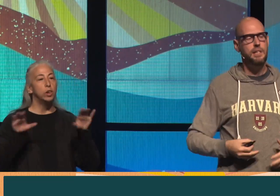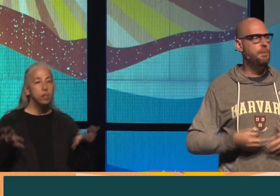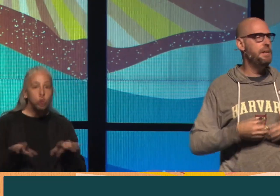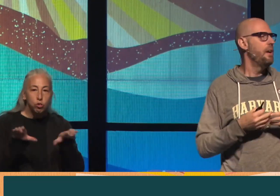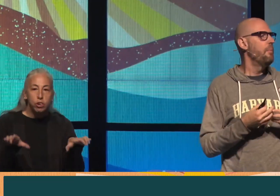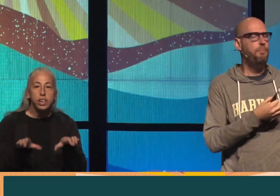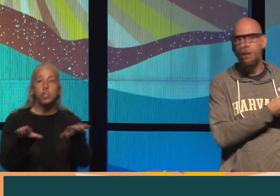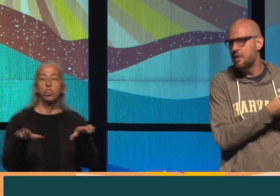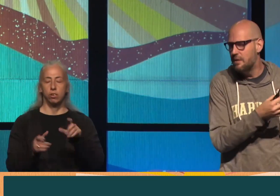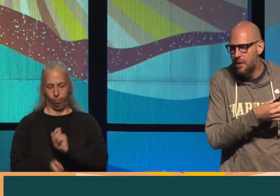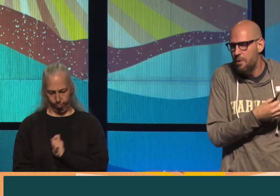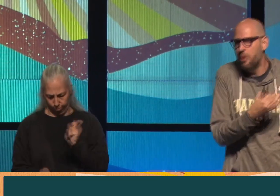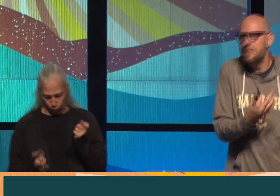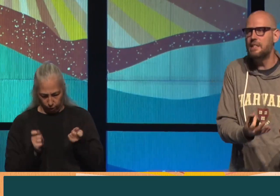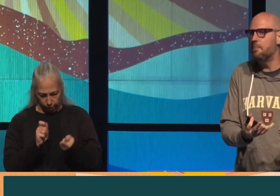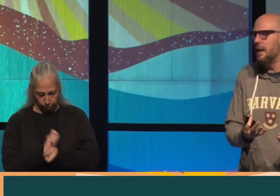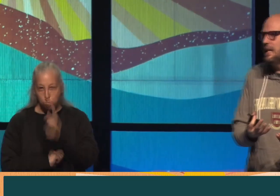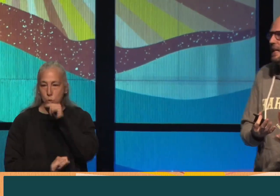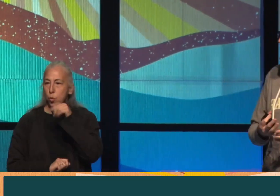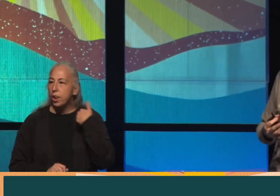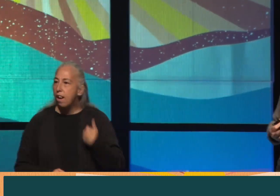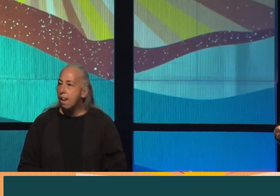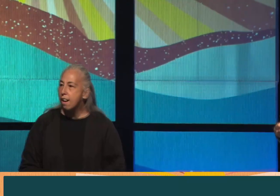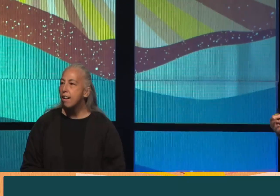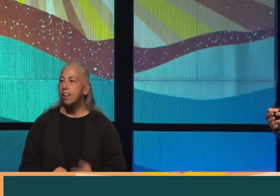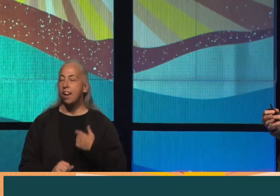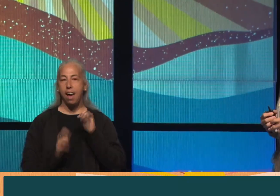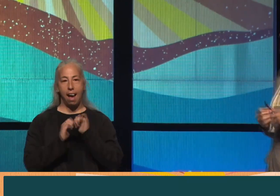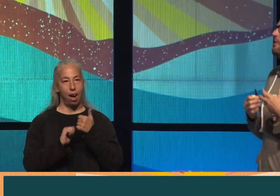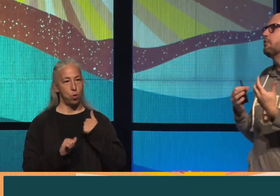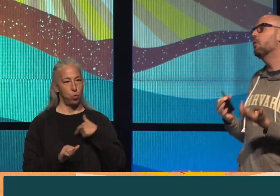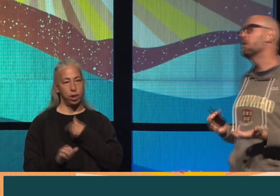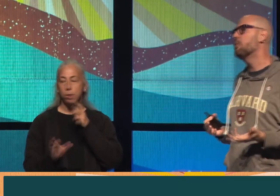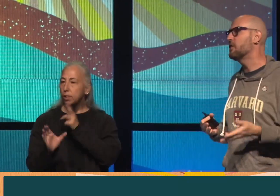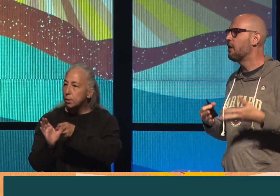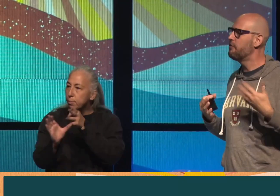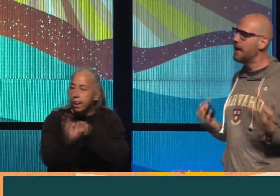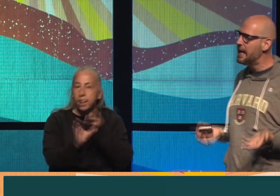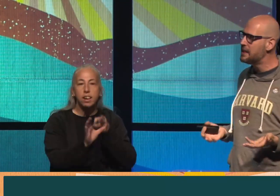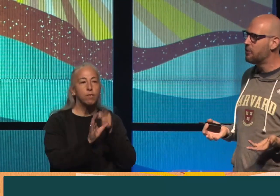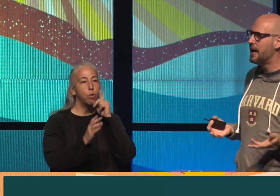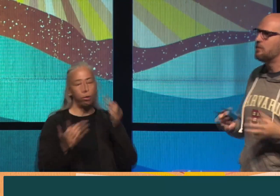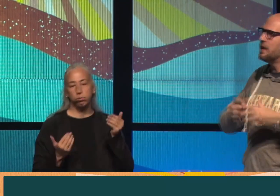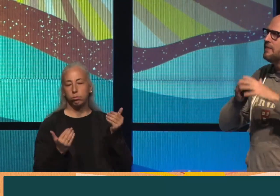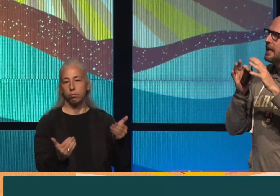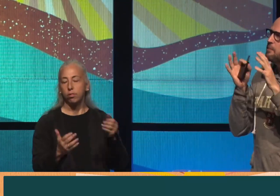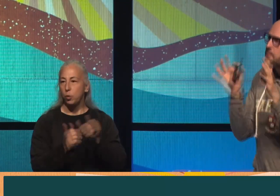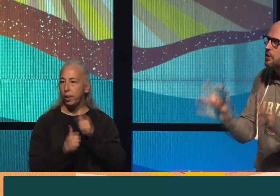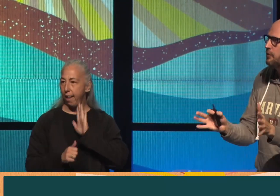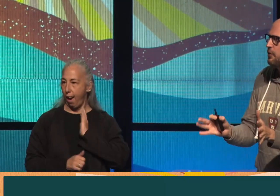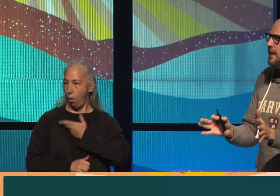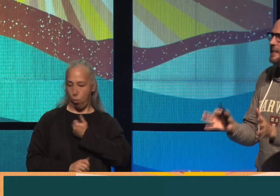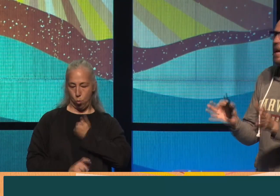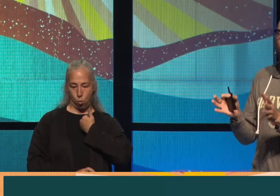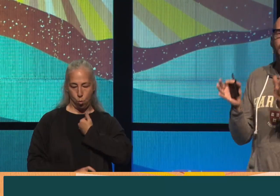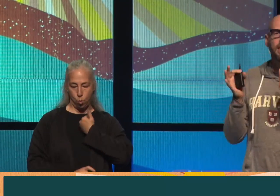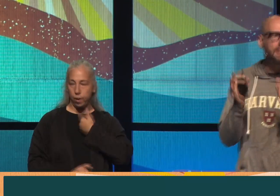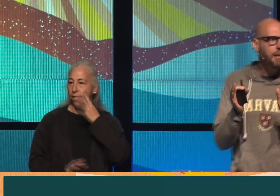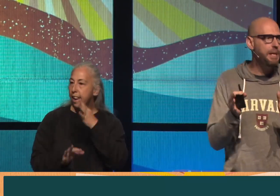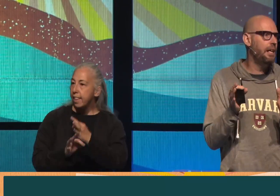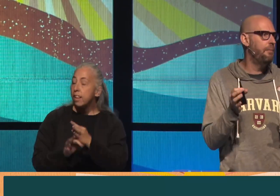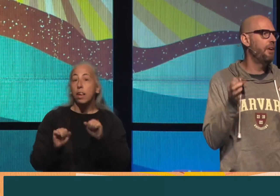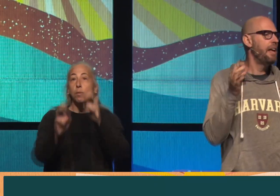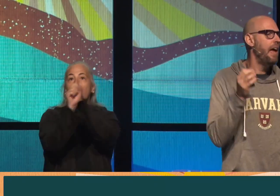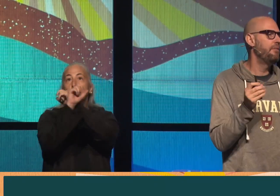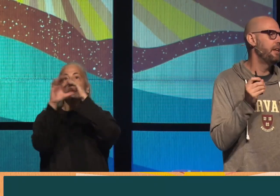us, that we participate in as a way of moving forward with our faith, right? And they can be beautiful things, but they